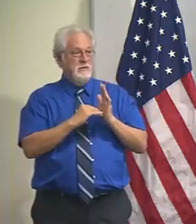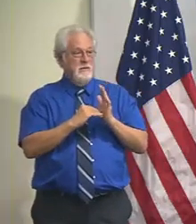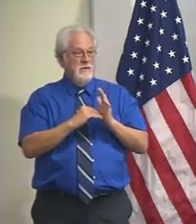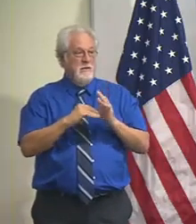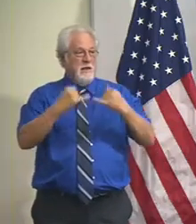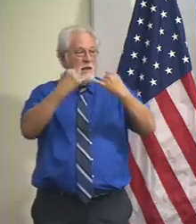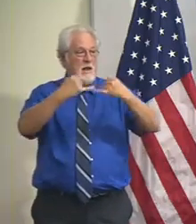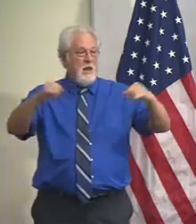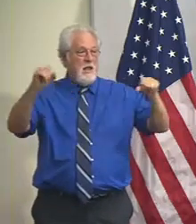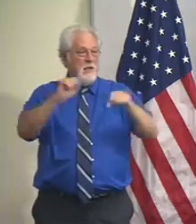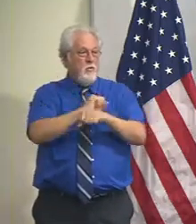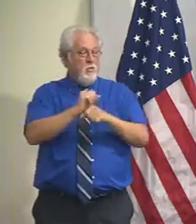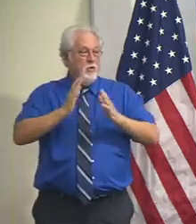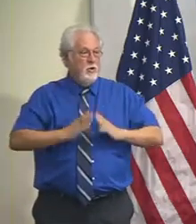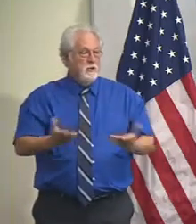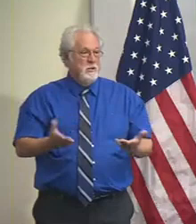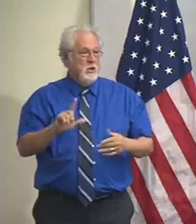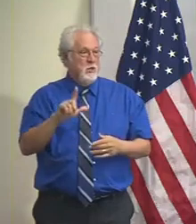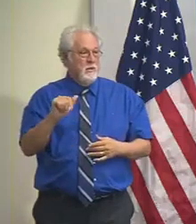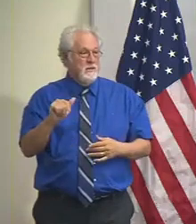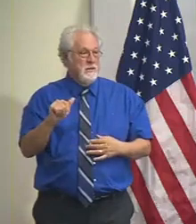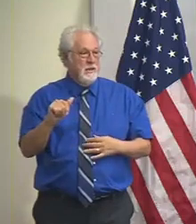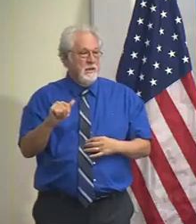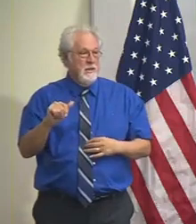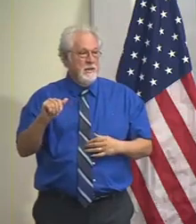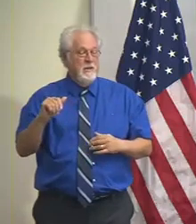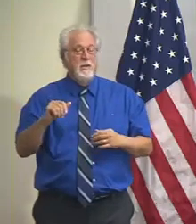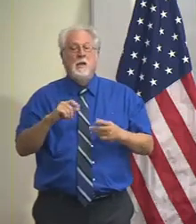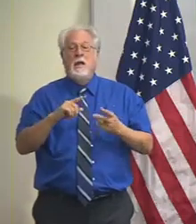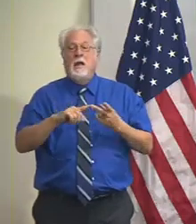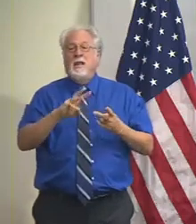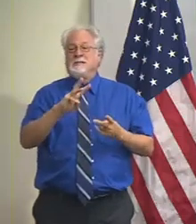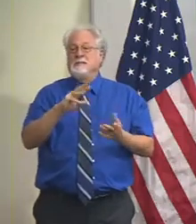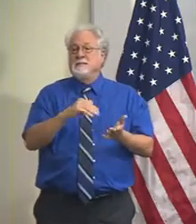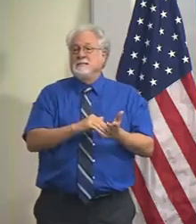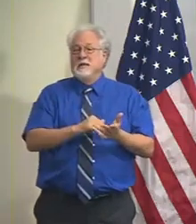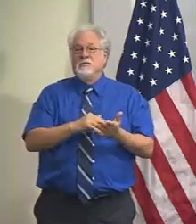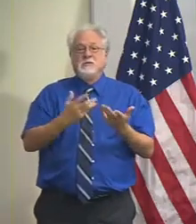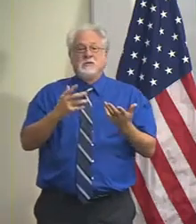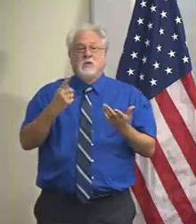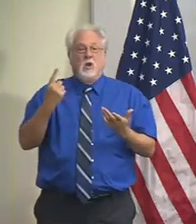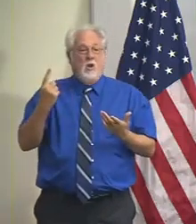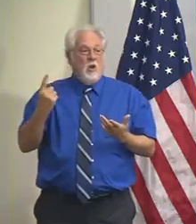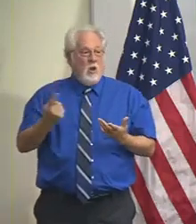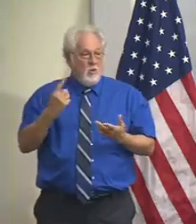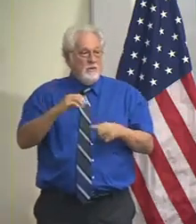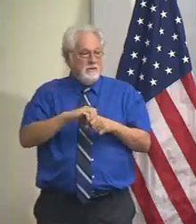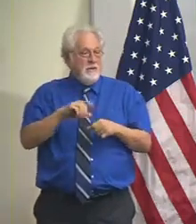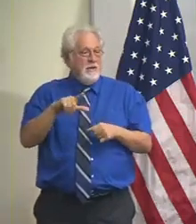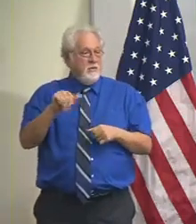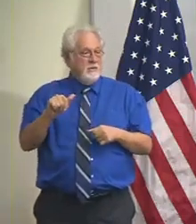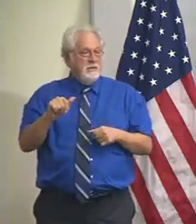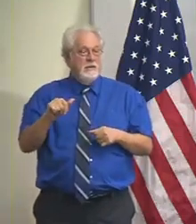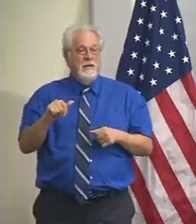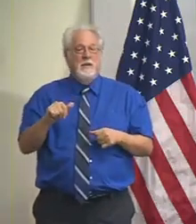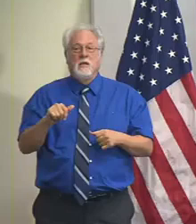line workers here in Louisiana restoring power, in addition to the 6,000 or so that are always in